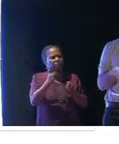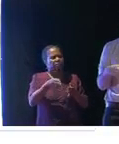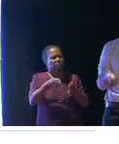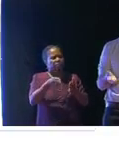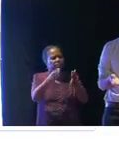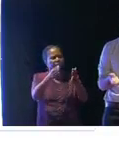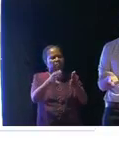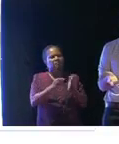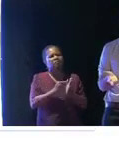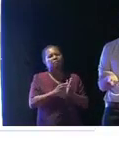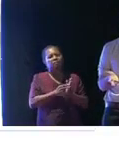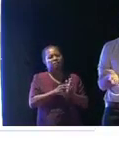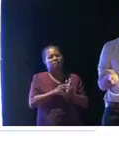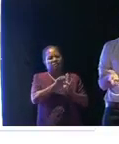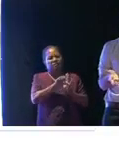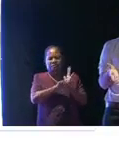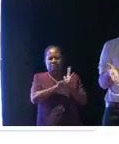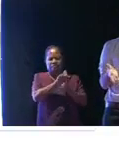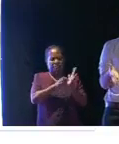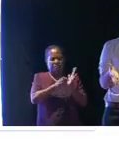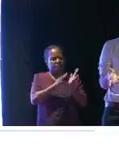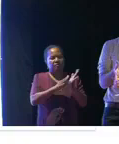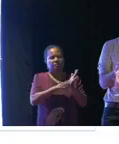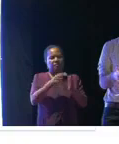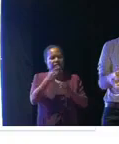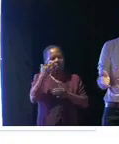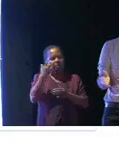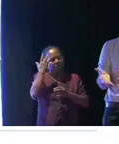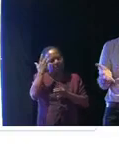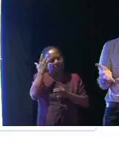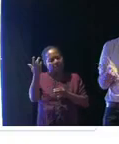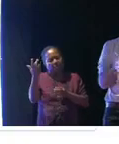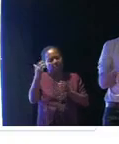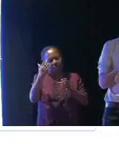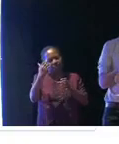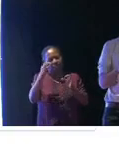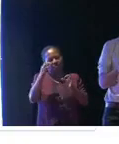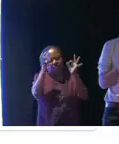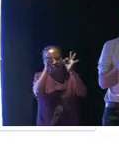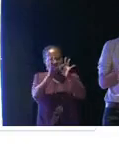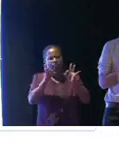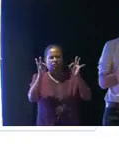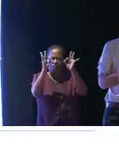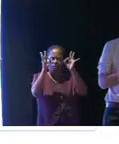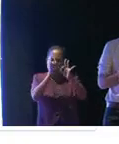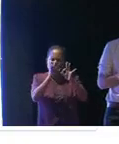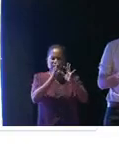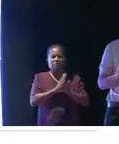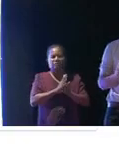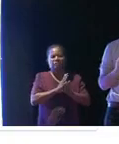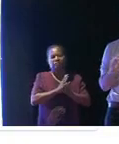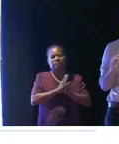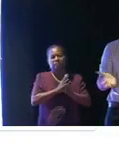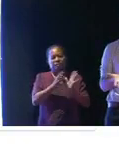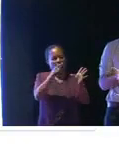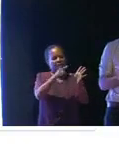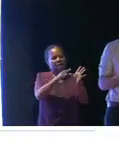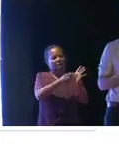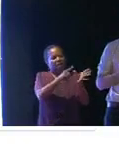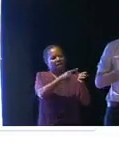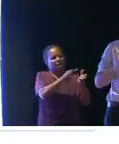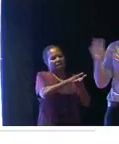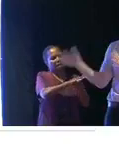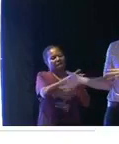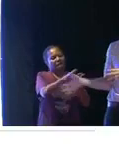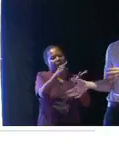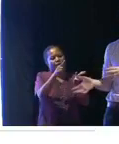Microsoft Outlook, Google Gmail, and Yahoo Mail as well. So you can sign up to any free mail account.